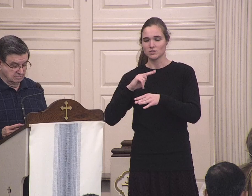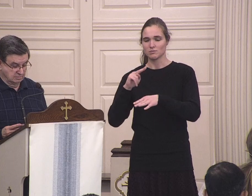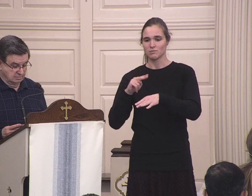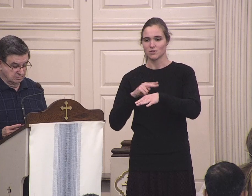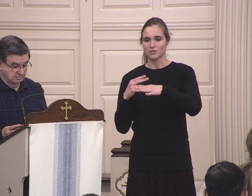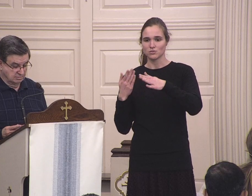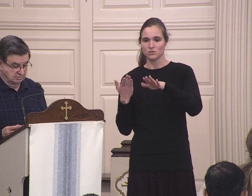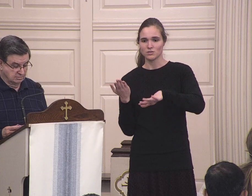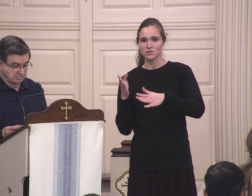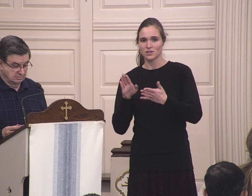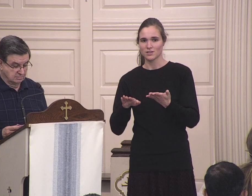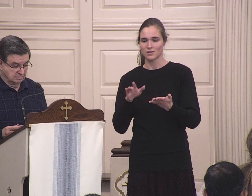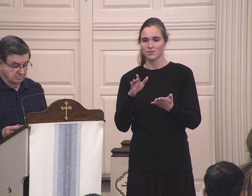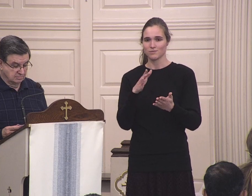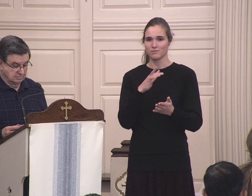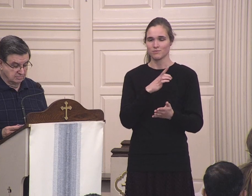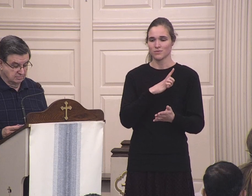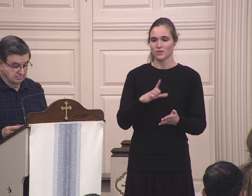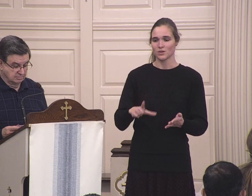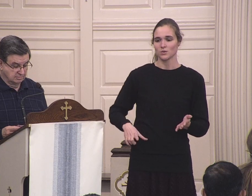Lord.